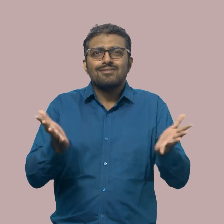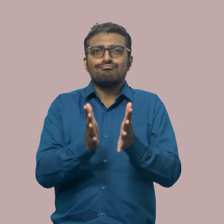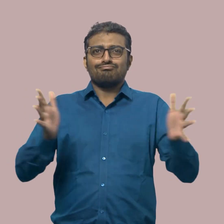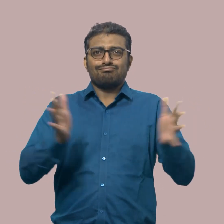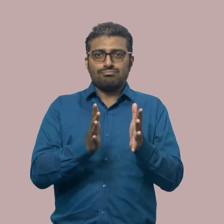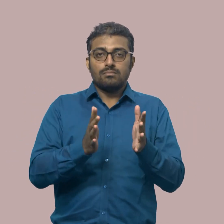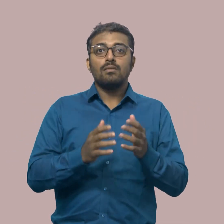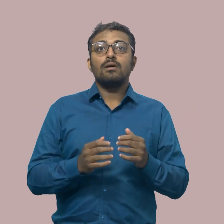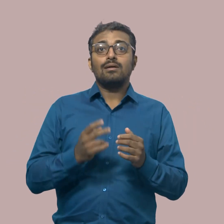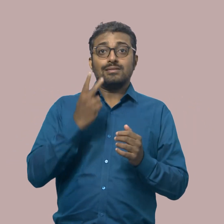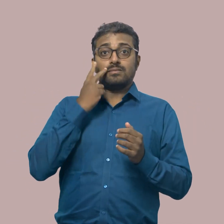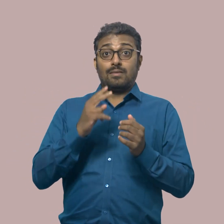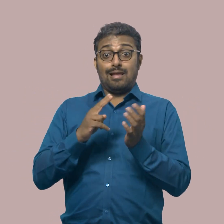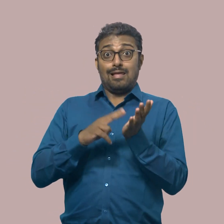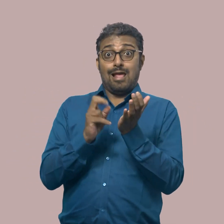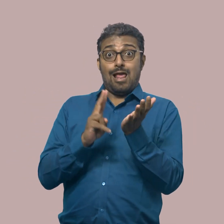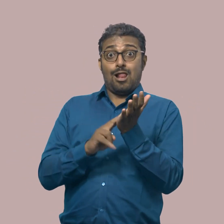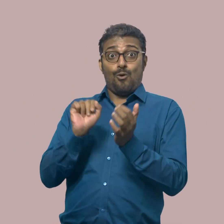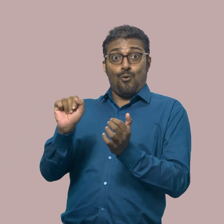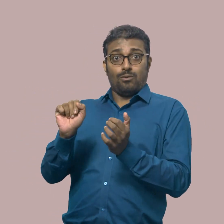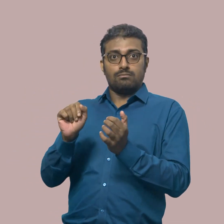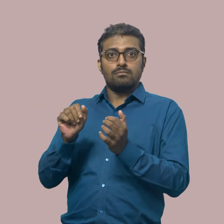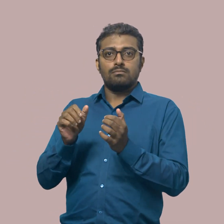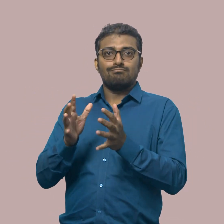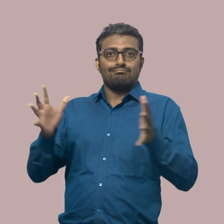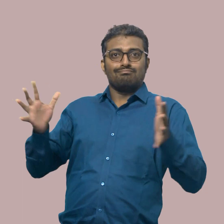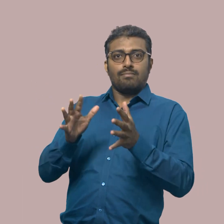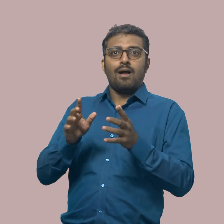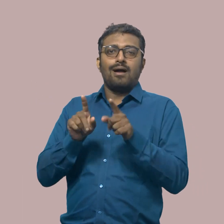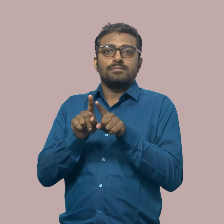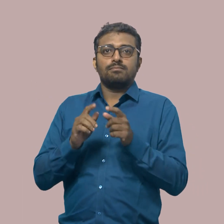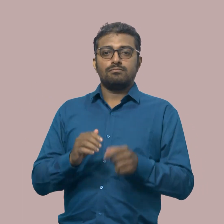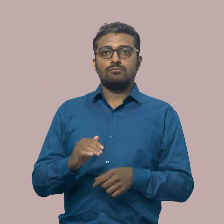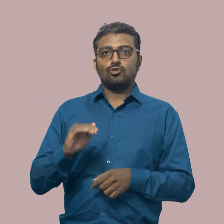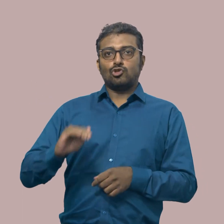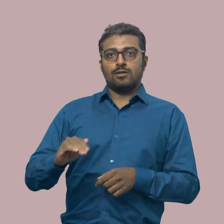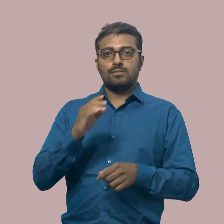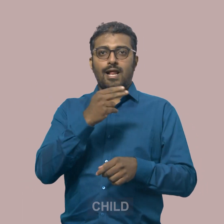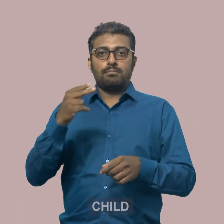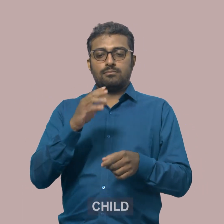Expressing plural quantity, we can repeat a noun sign to indicate